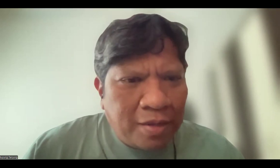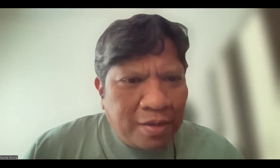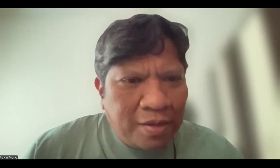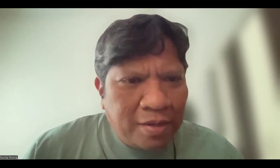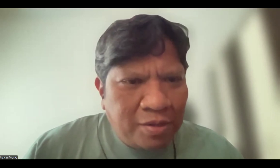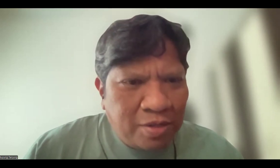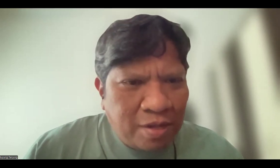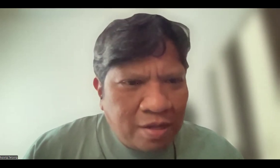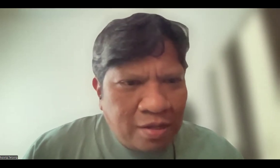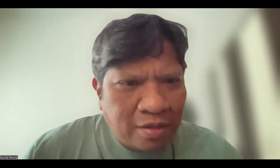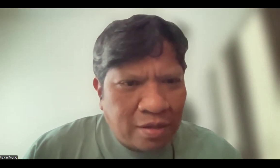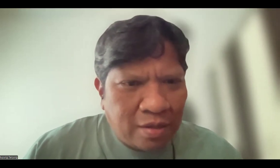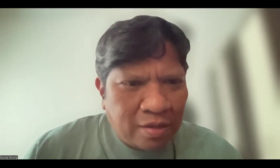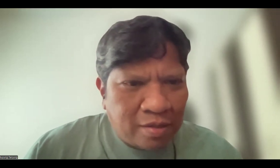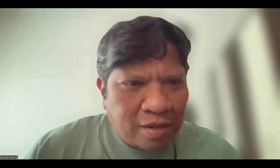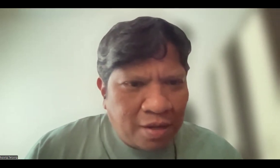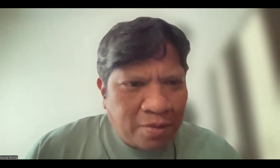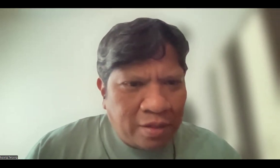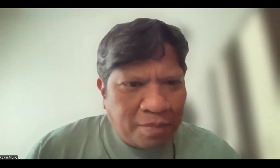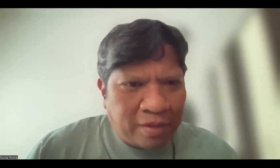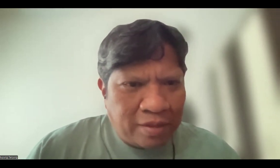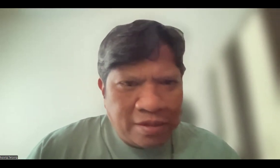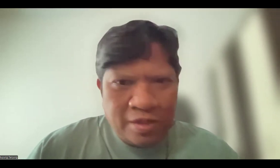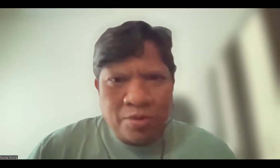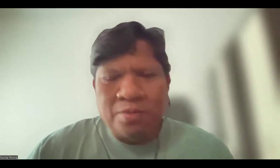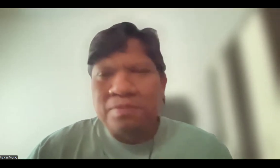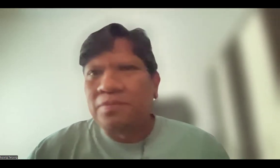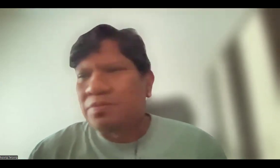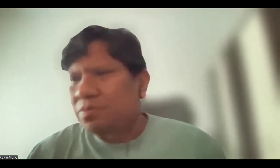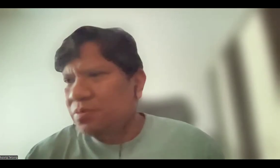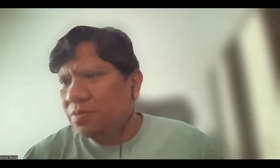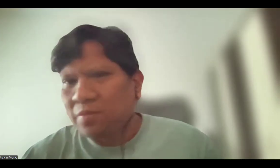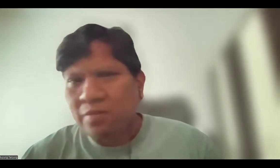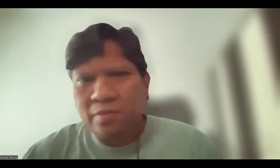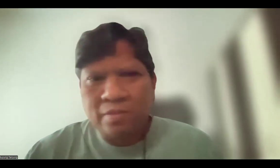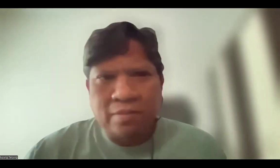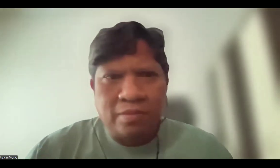I didn't see sign language interpreter in this group.